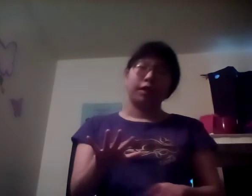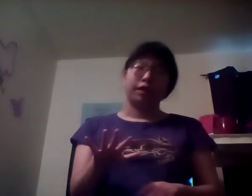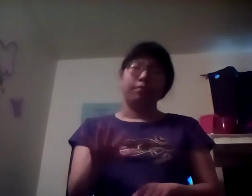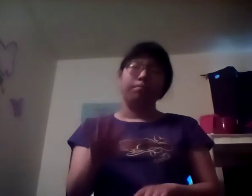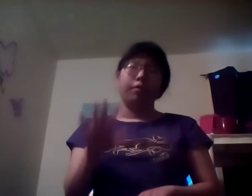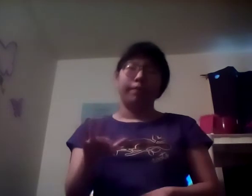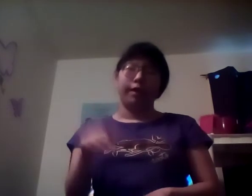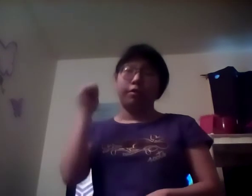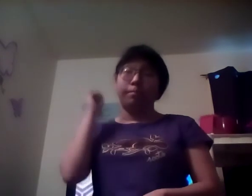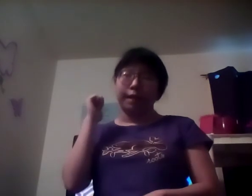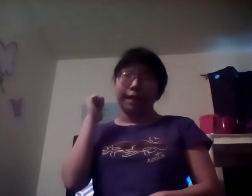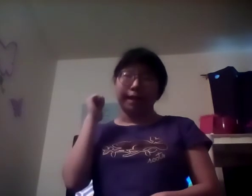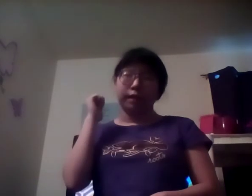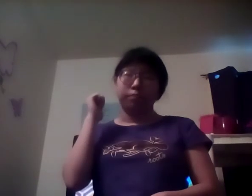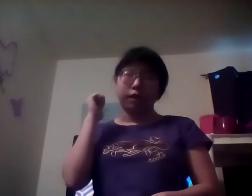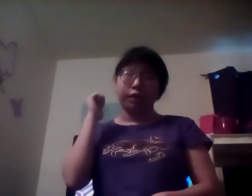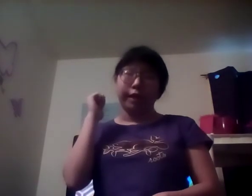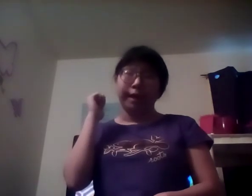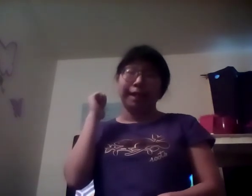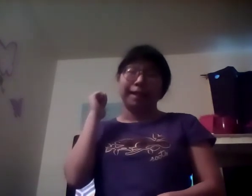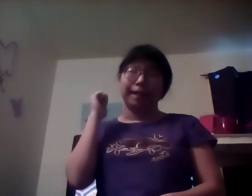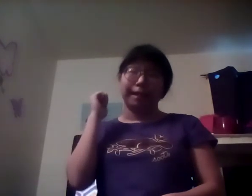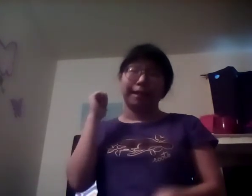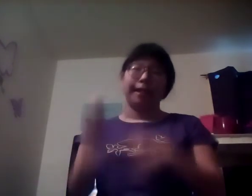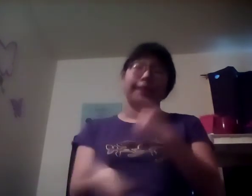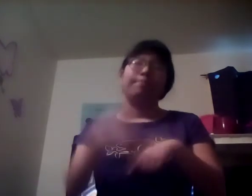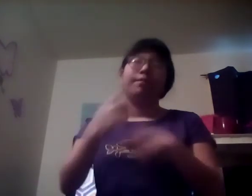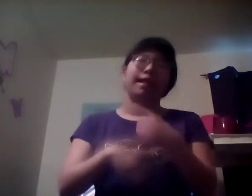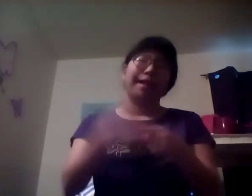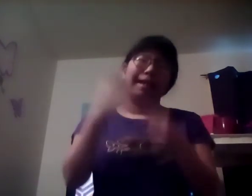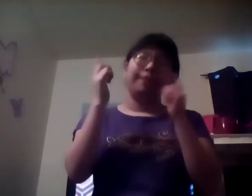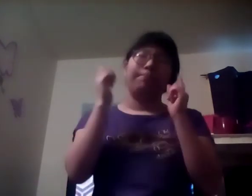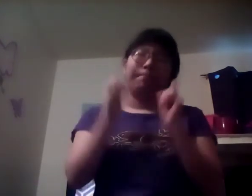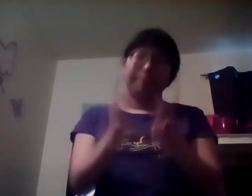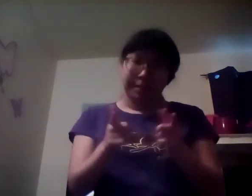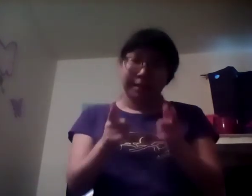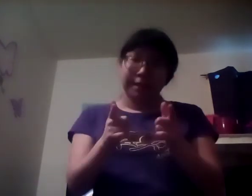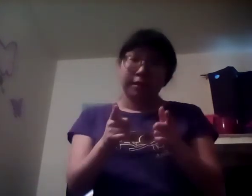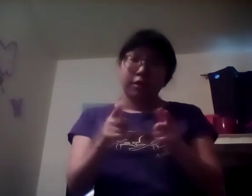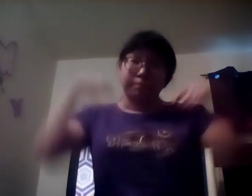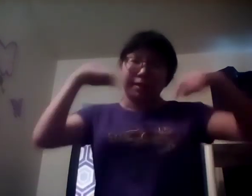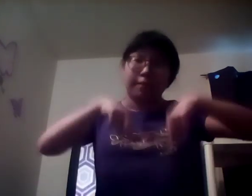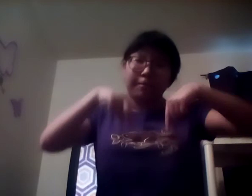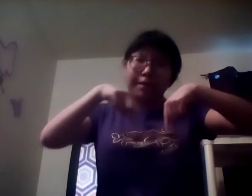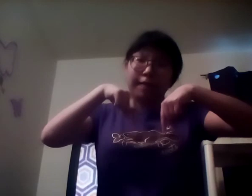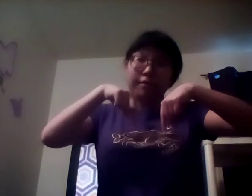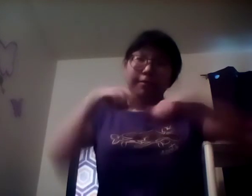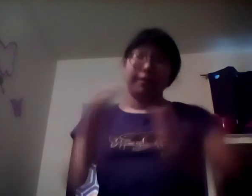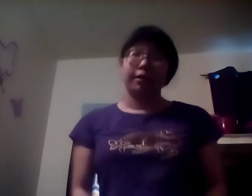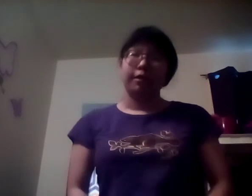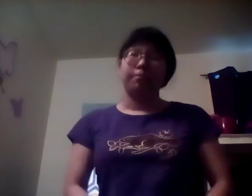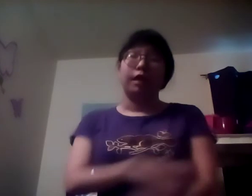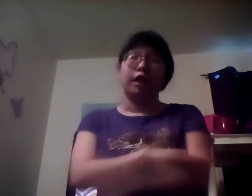watch a movie on my Xbox 360, please comment down to the below